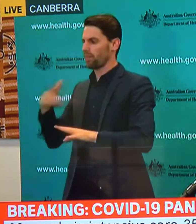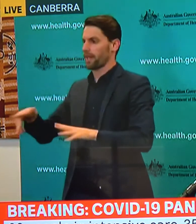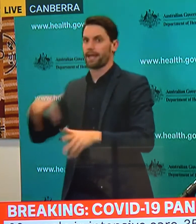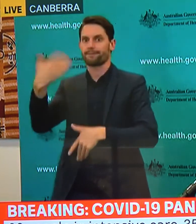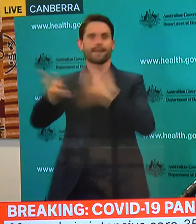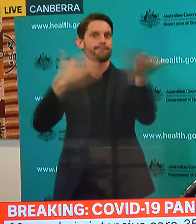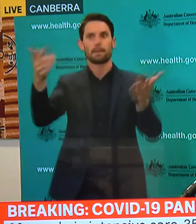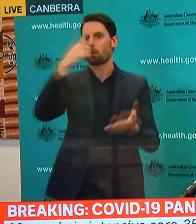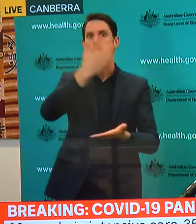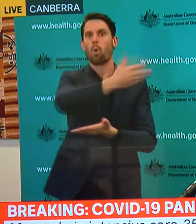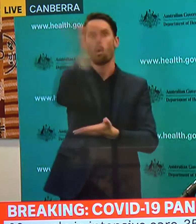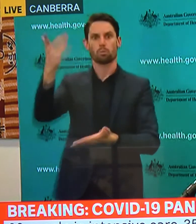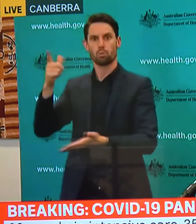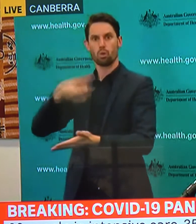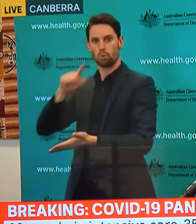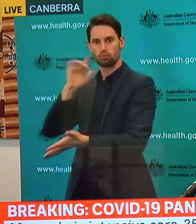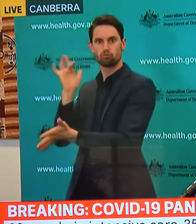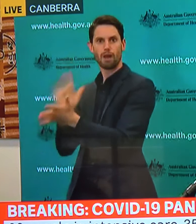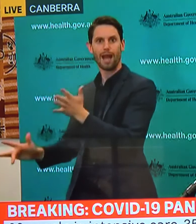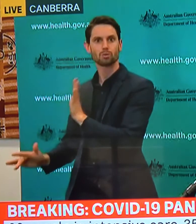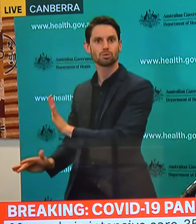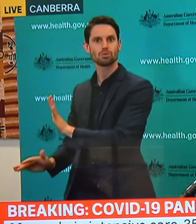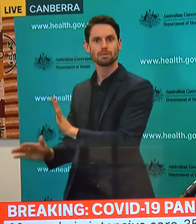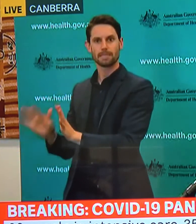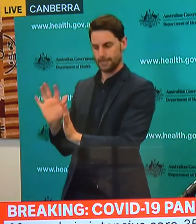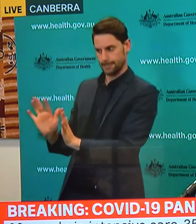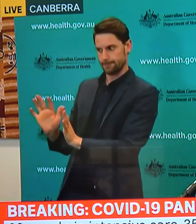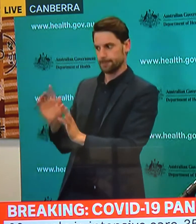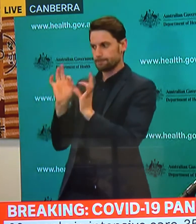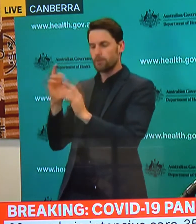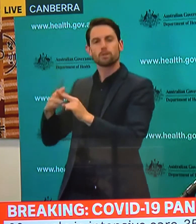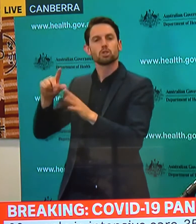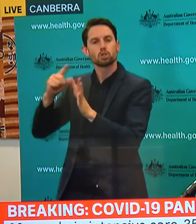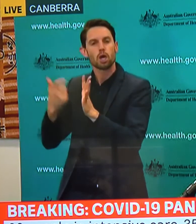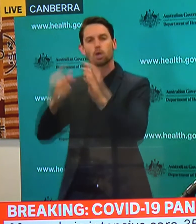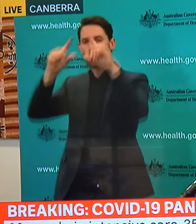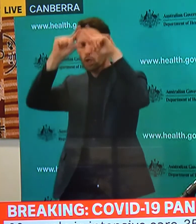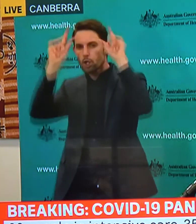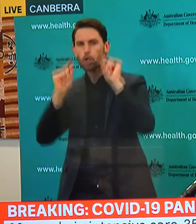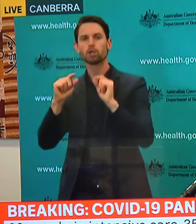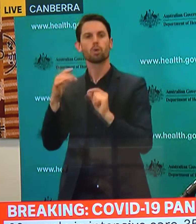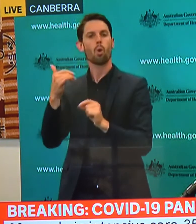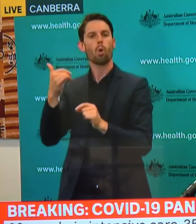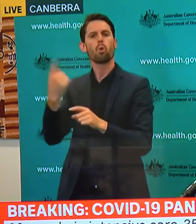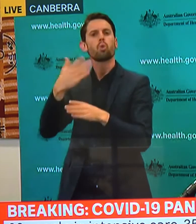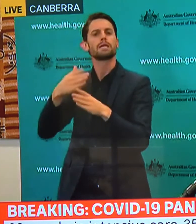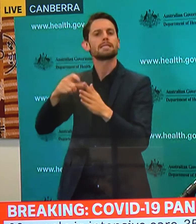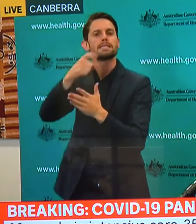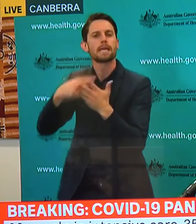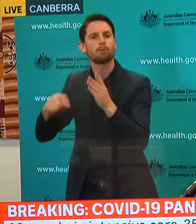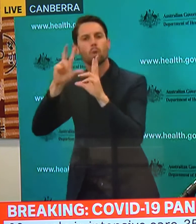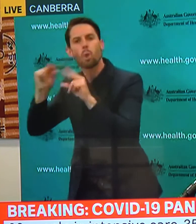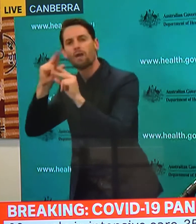who are there to care for all of us, but particularly if we have this COVID-19 problem. So please don't wear those